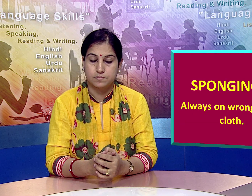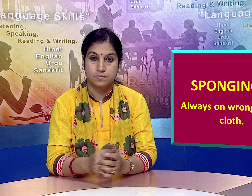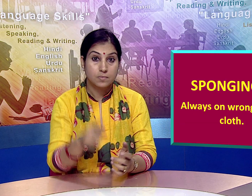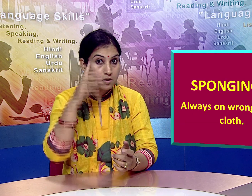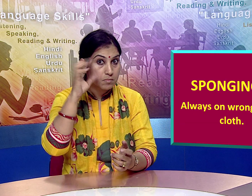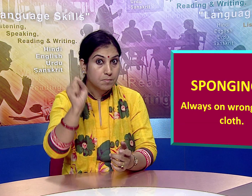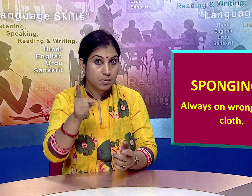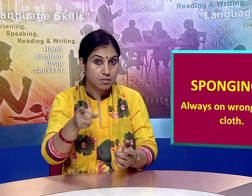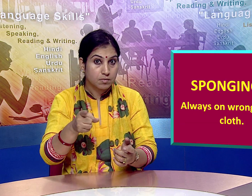Remember,